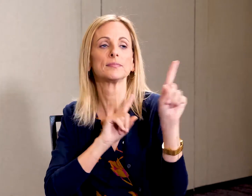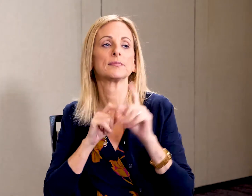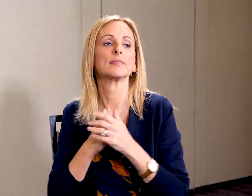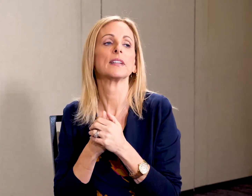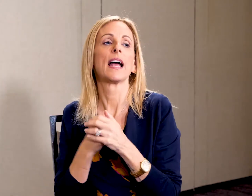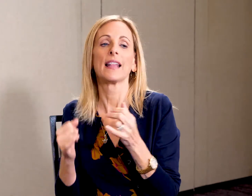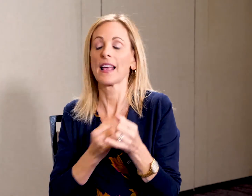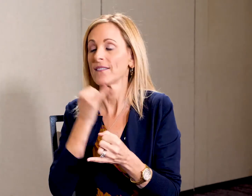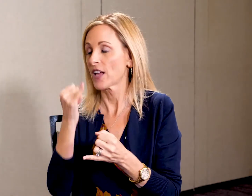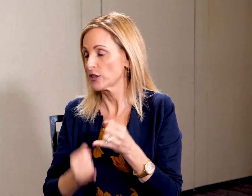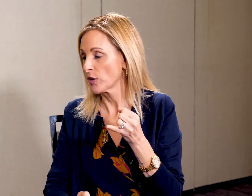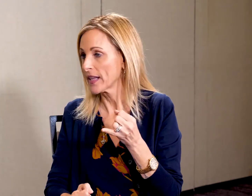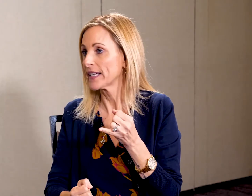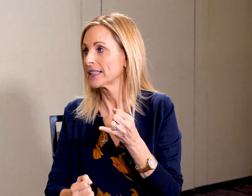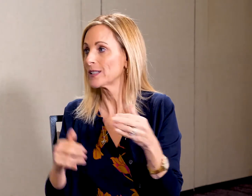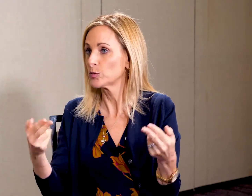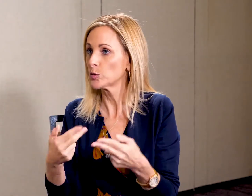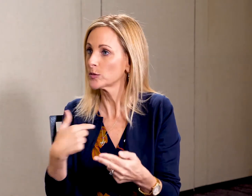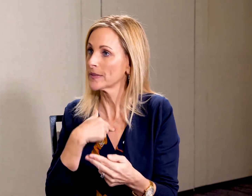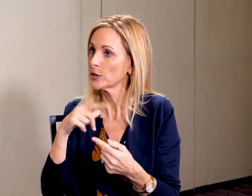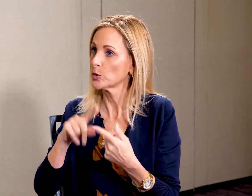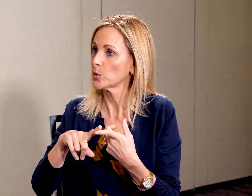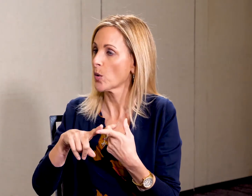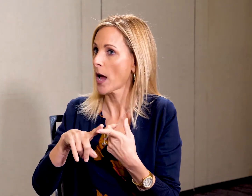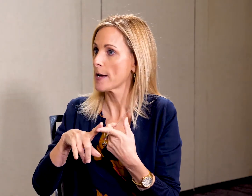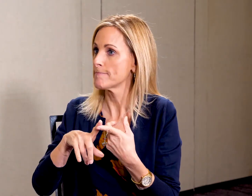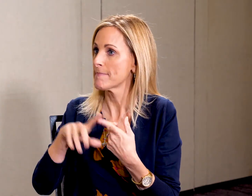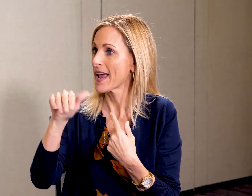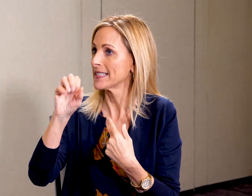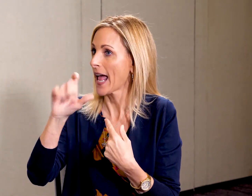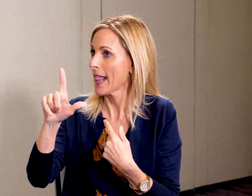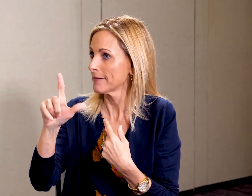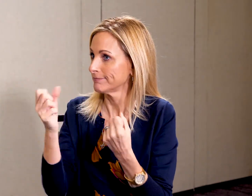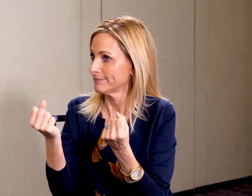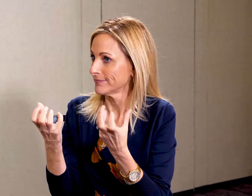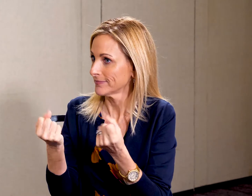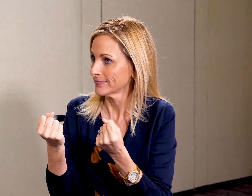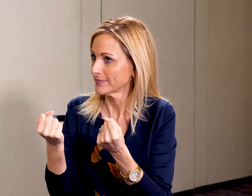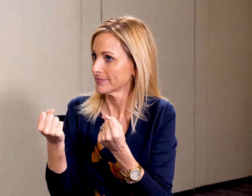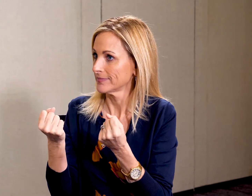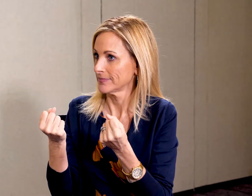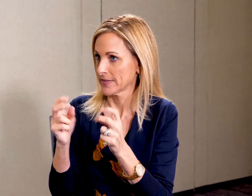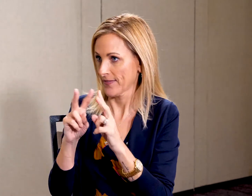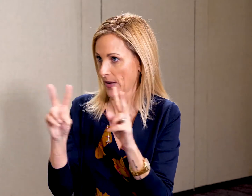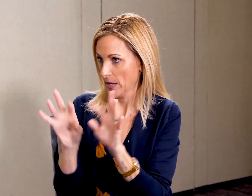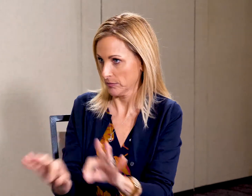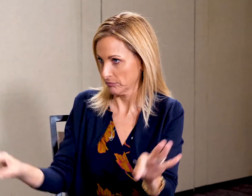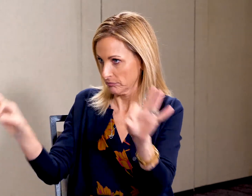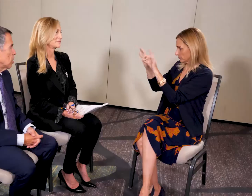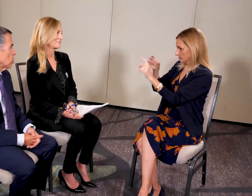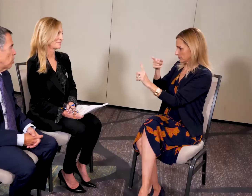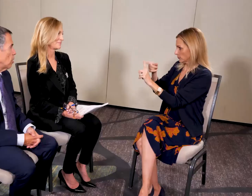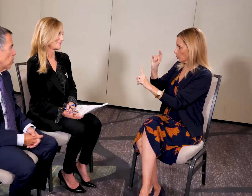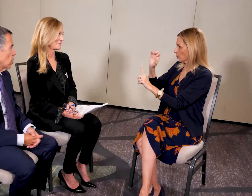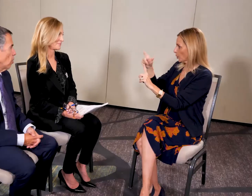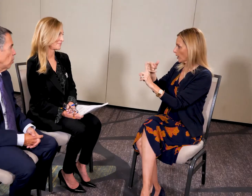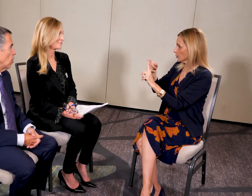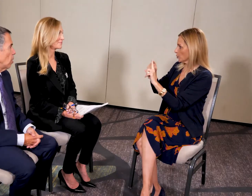their sleeves, and eventually they introduced me to American Sign Language, which is extremely critical,